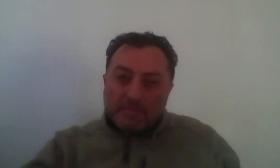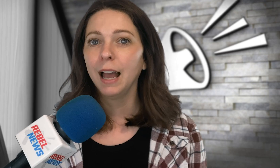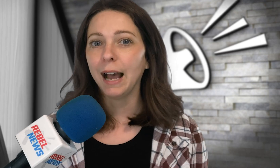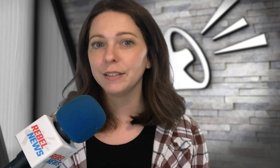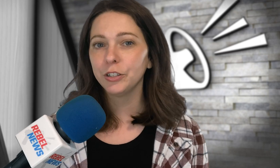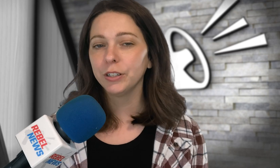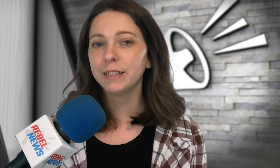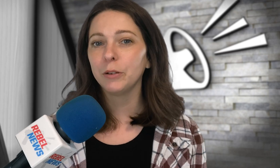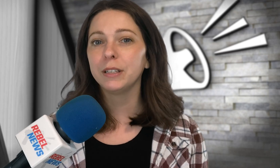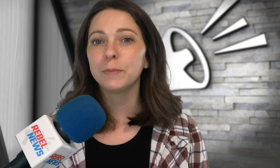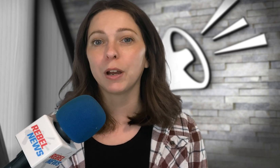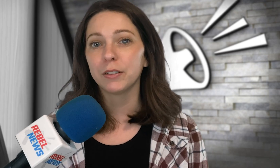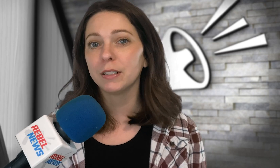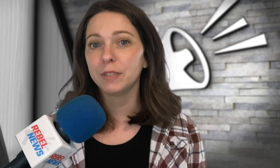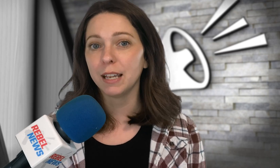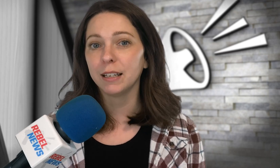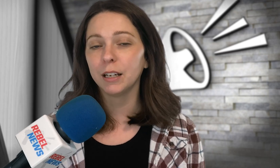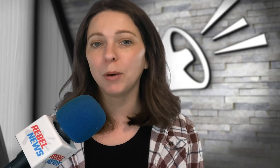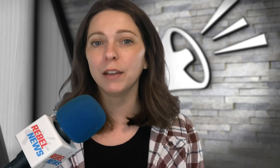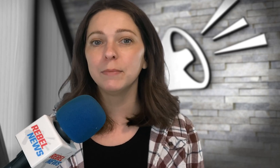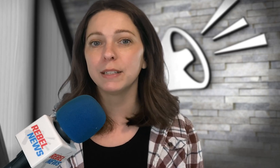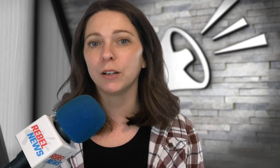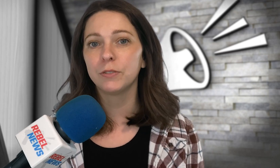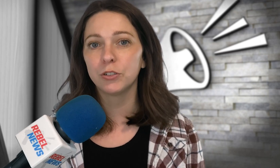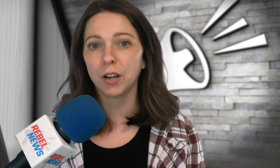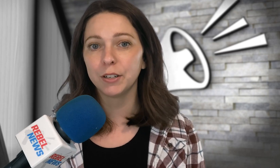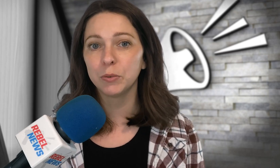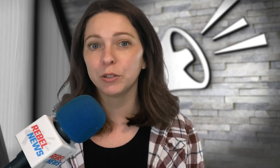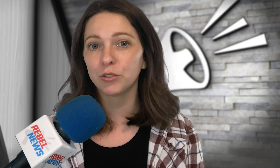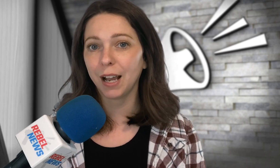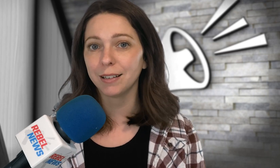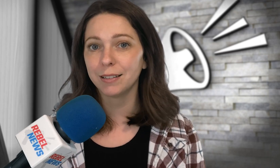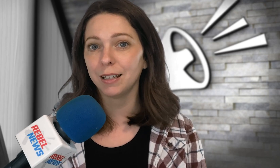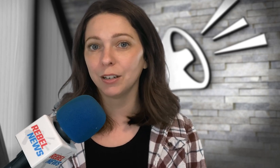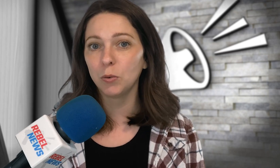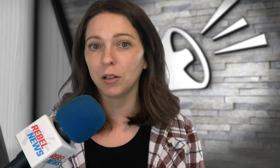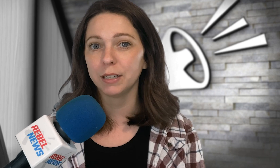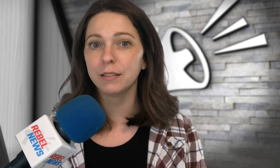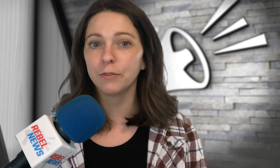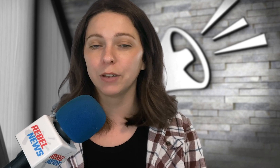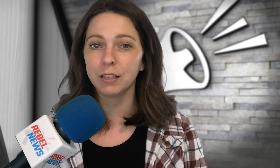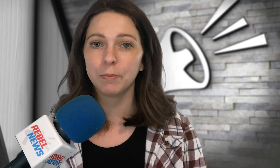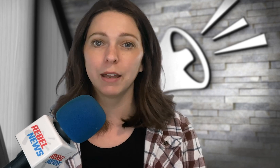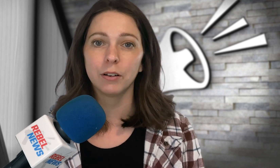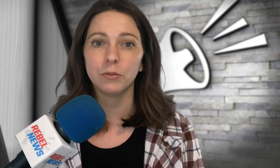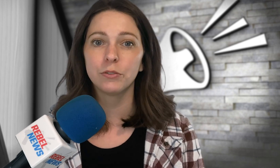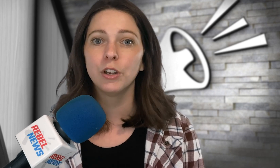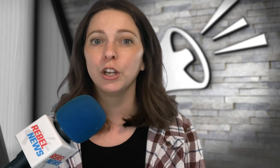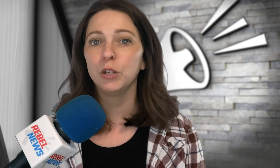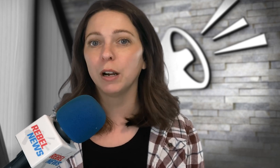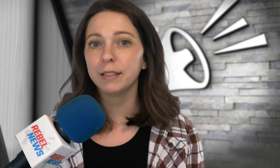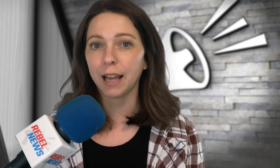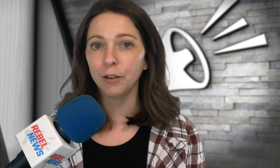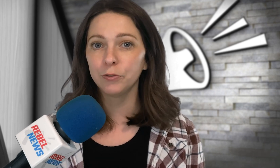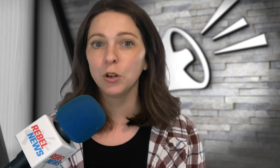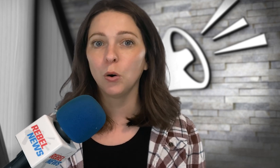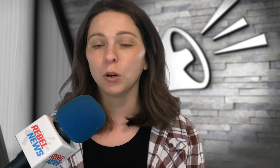As it turns out, these brothers have taken it upon themselves to try to address the inequalities faced by those who are deaf or